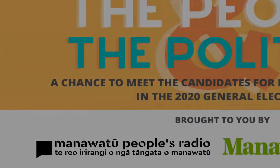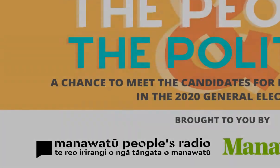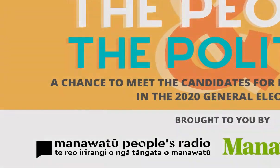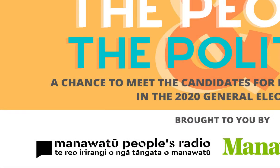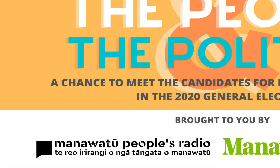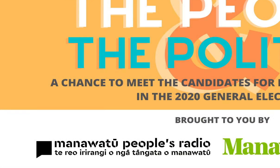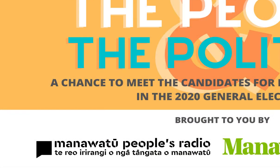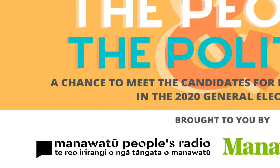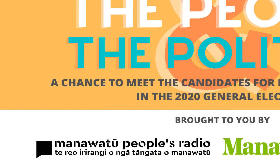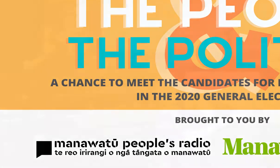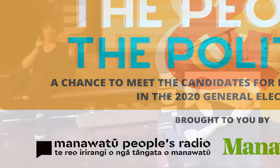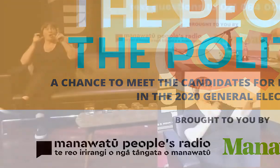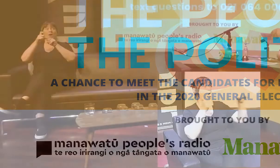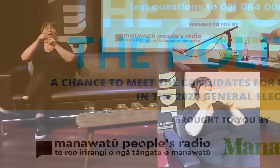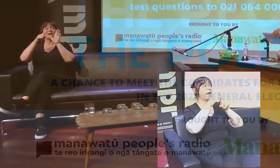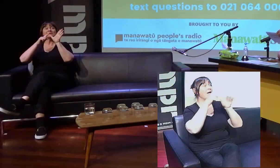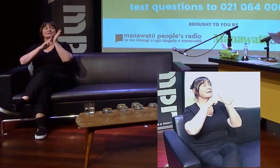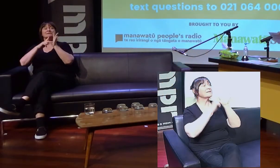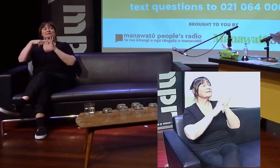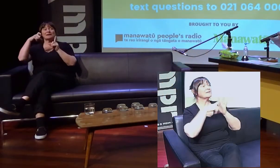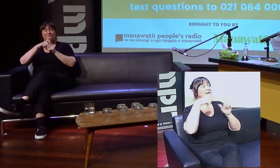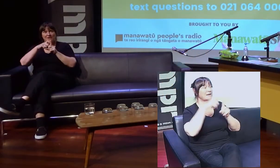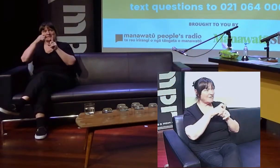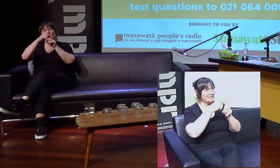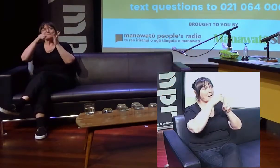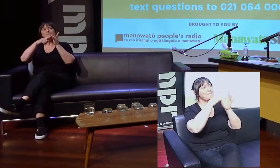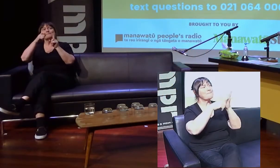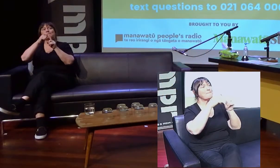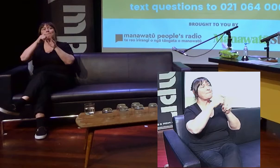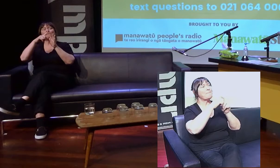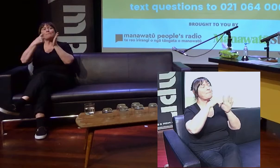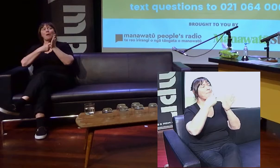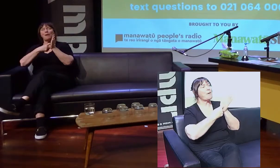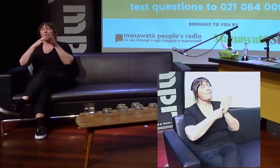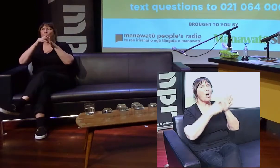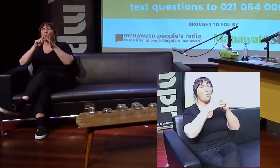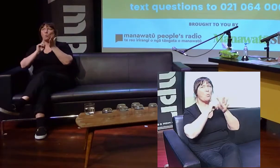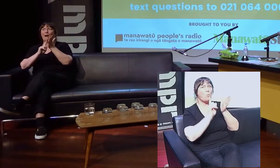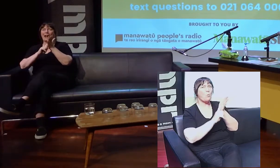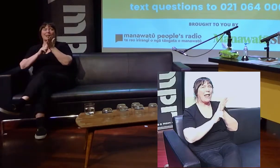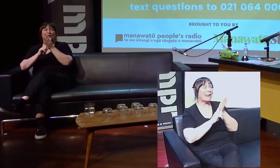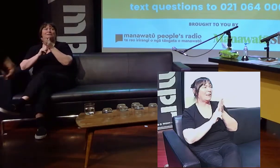Please welcome David Poppelwell from the New Conservatives.